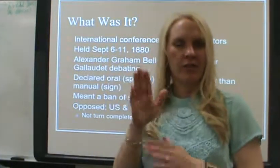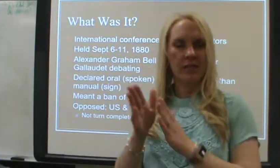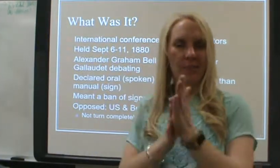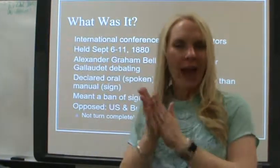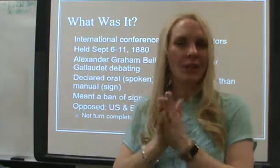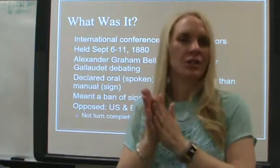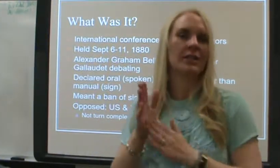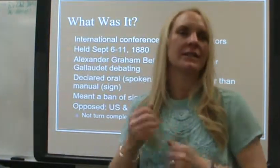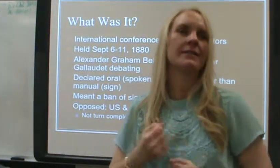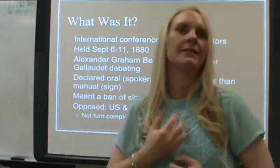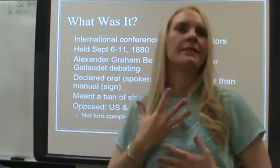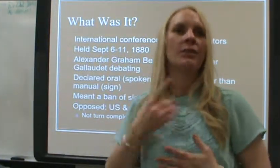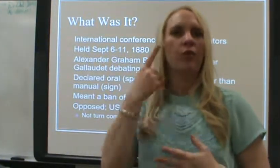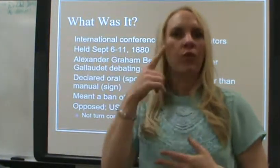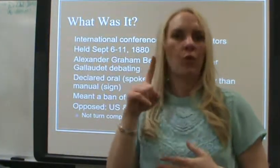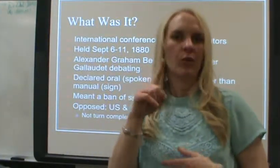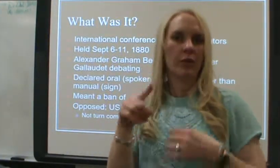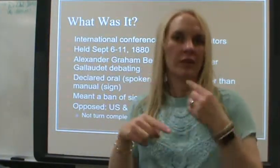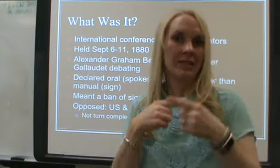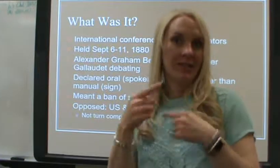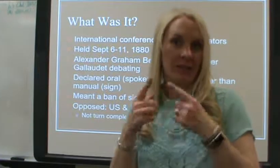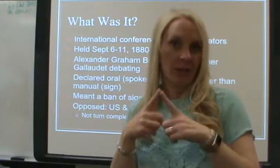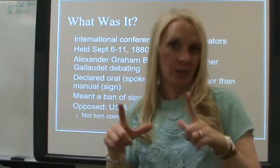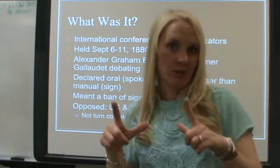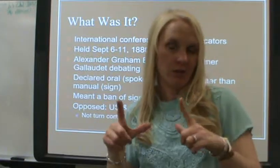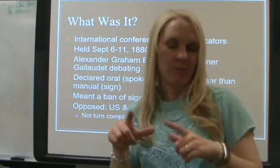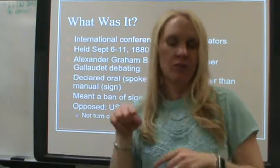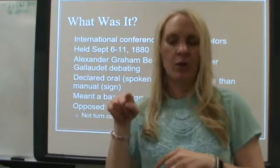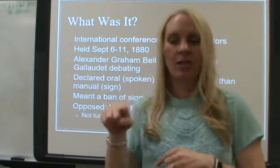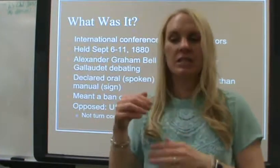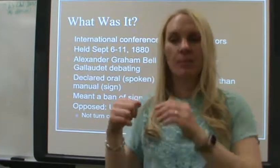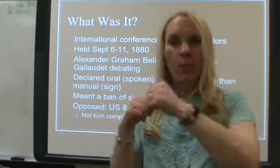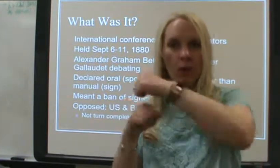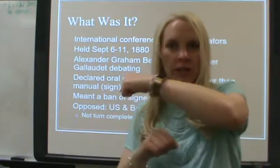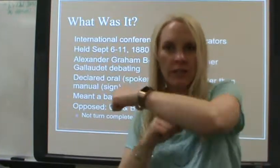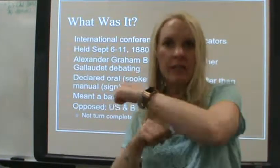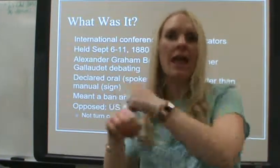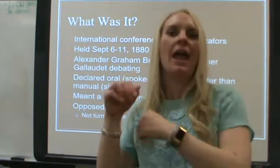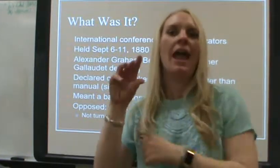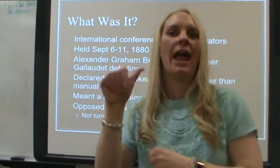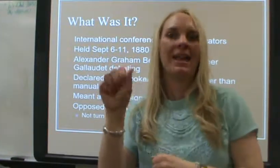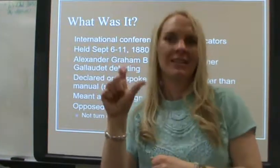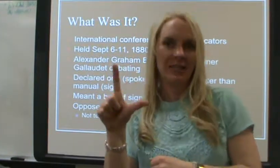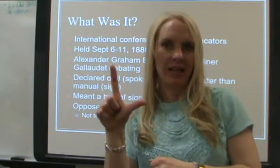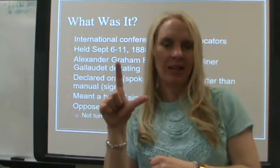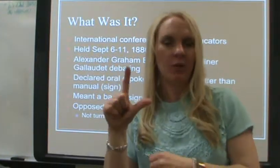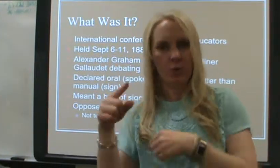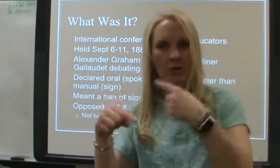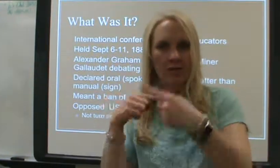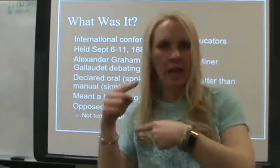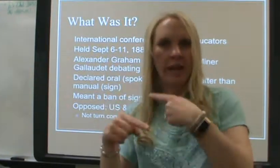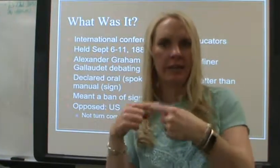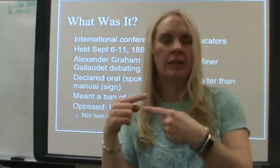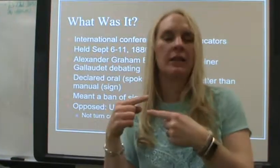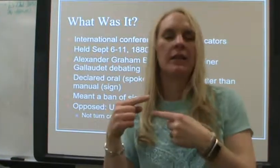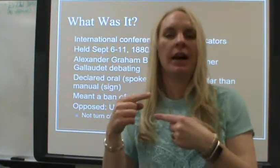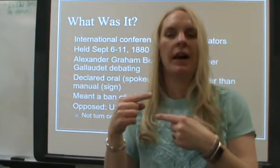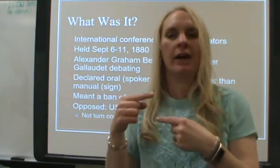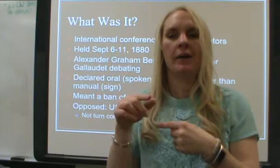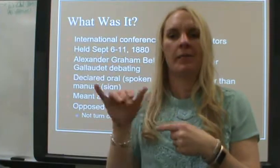father's passion for sign language. So he supported ASL, or sign,